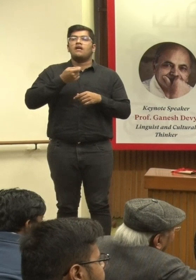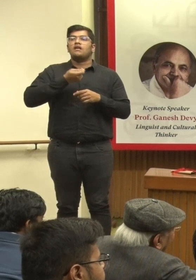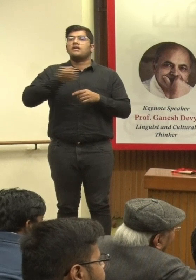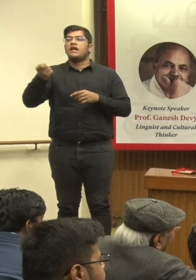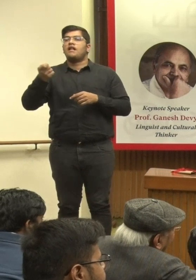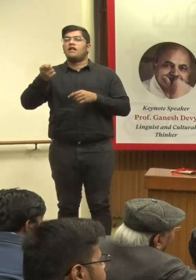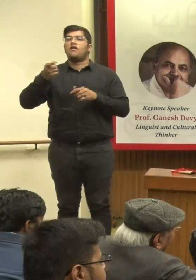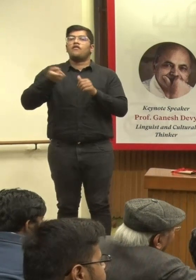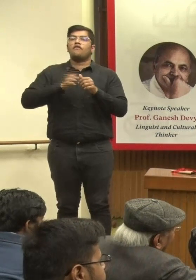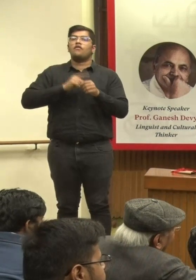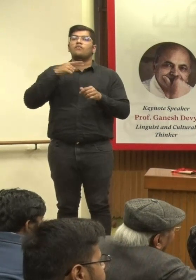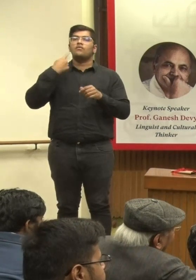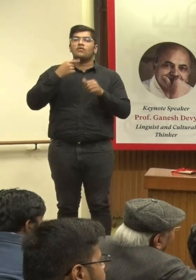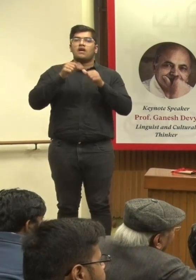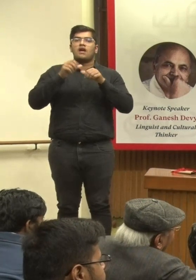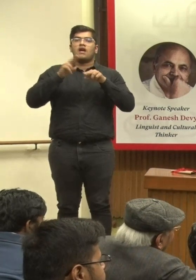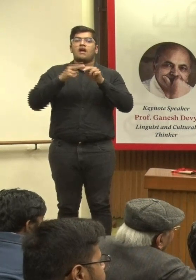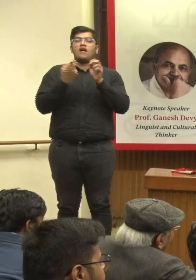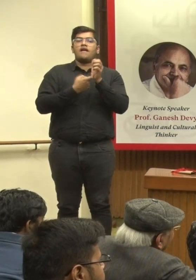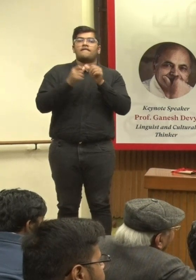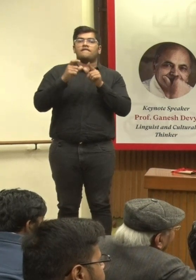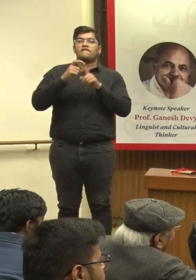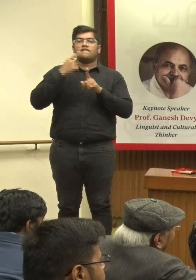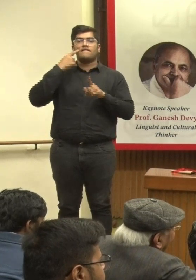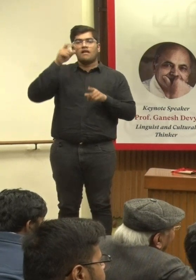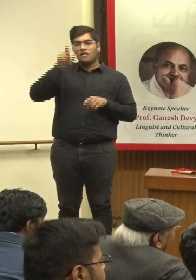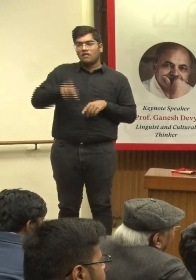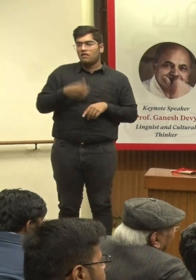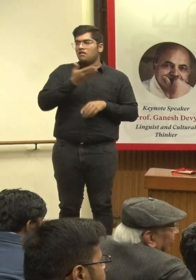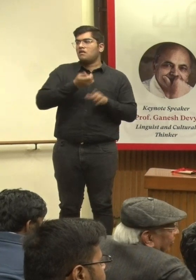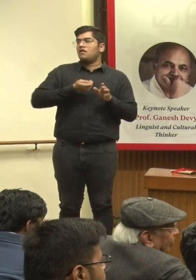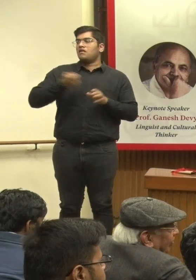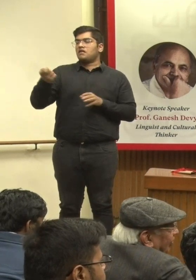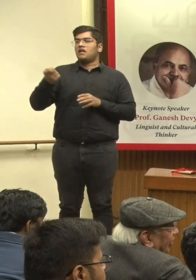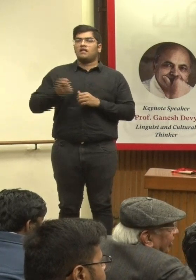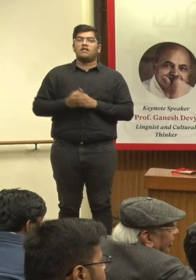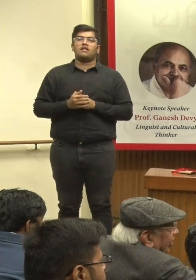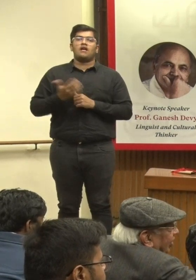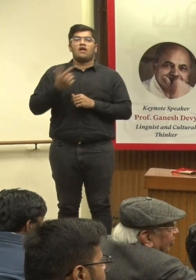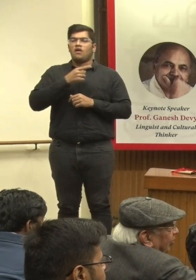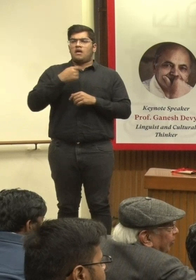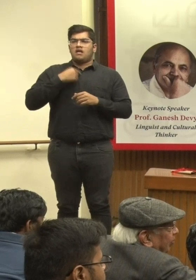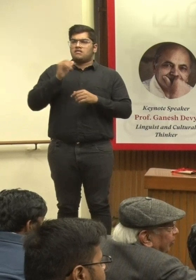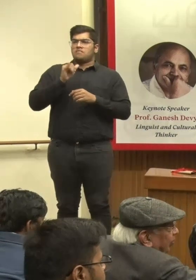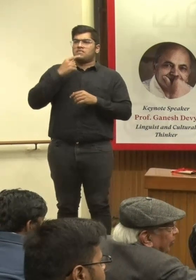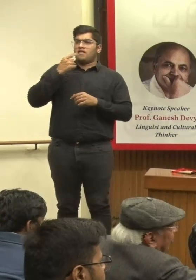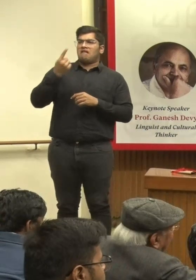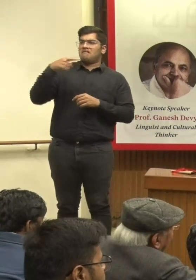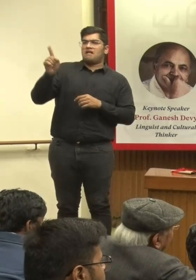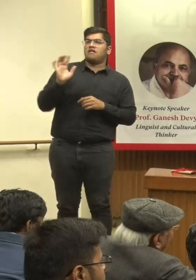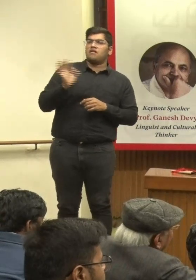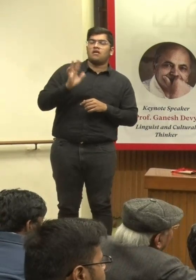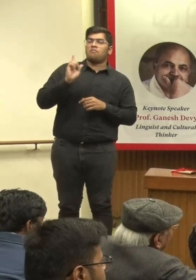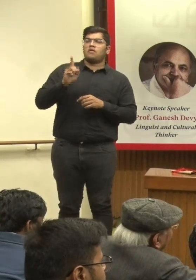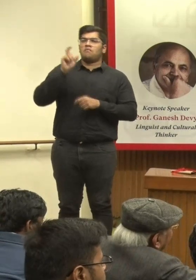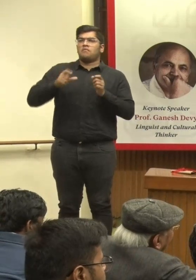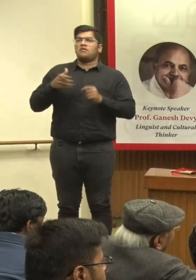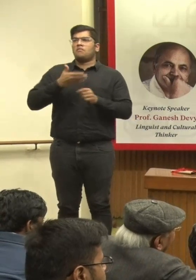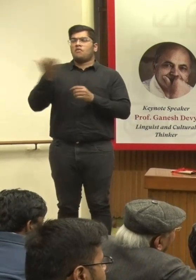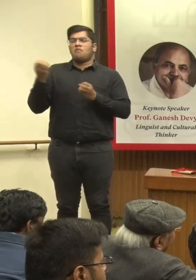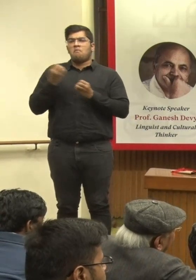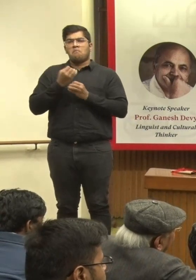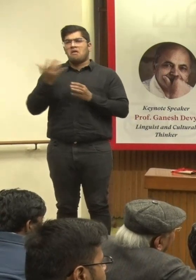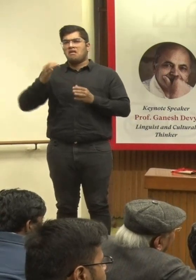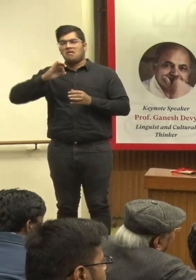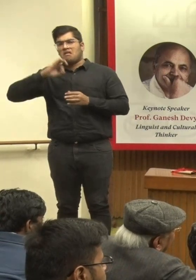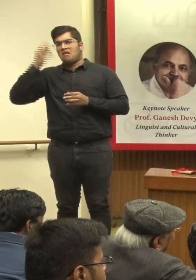was killed. I'm not defending that. I'm only presenting the fact that there was tremendous fury against this